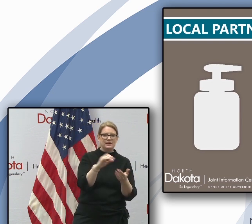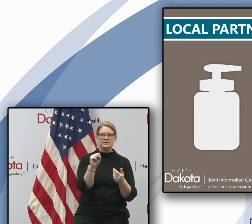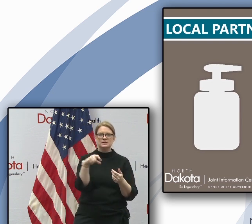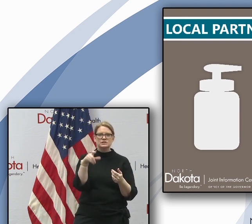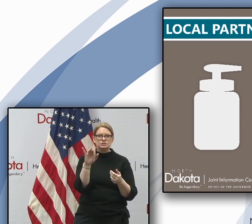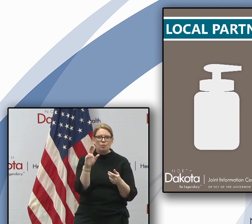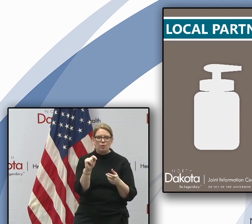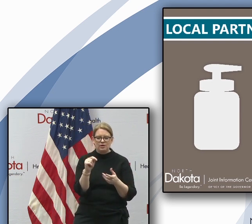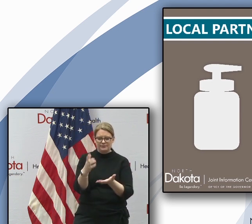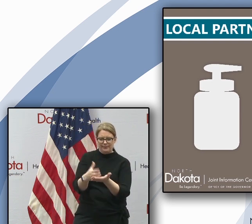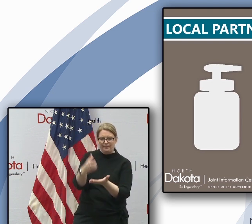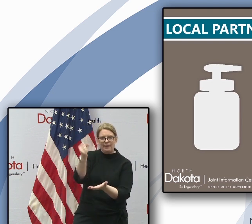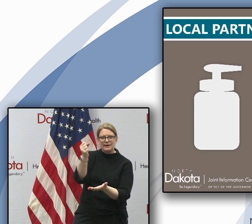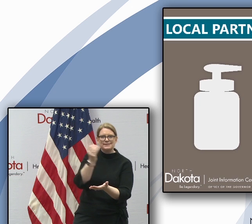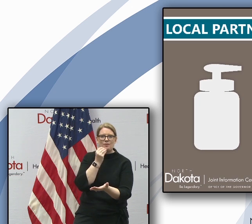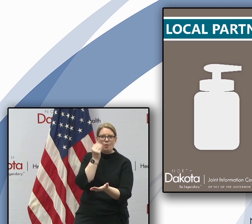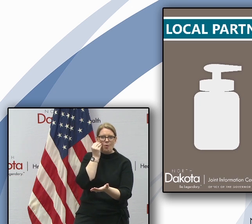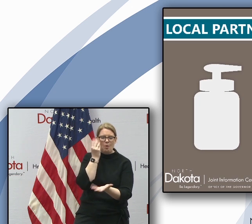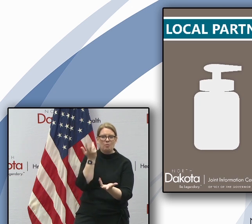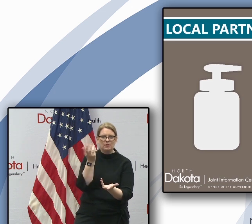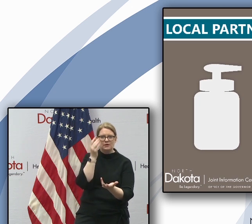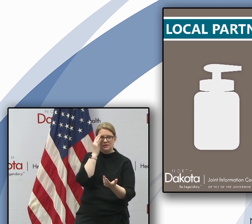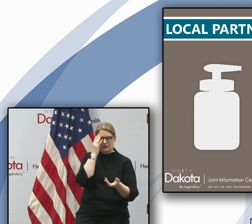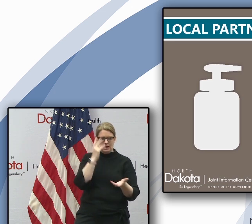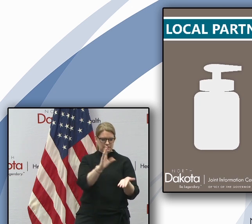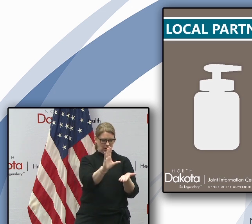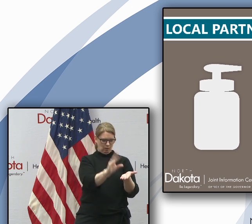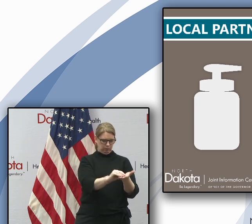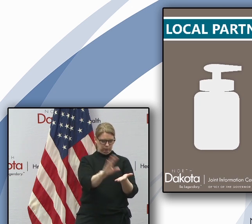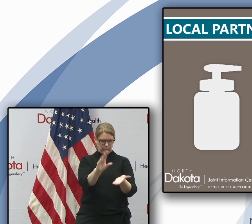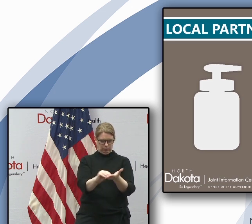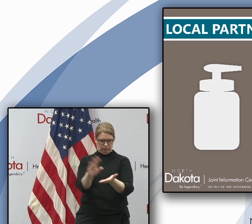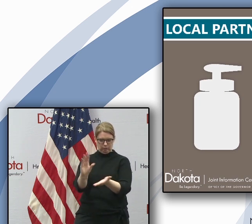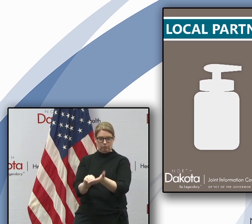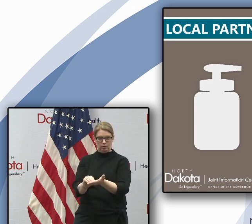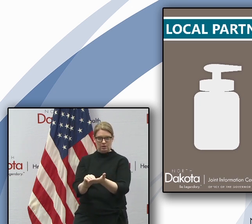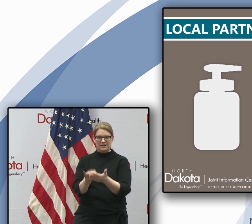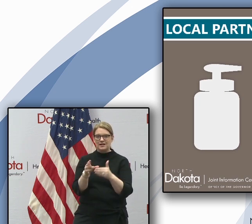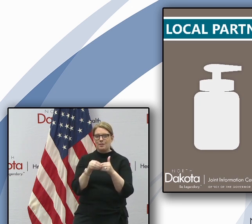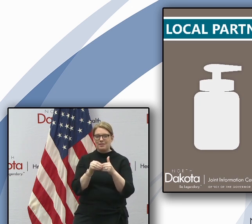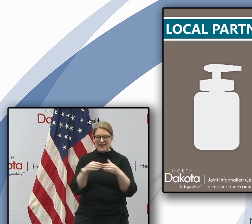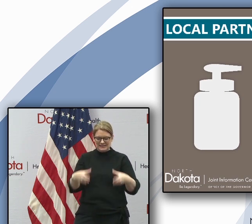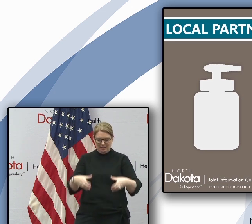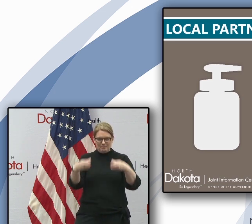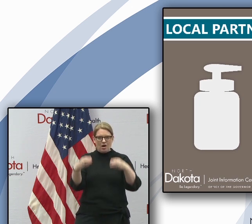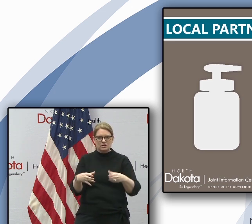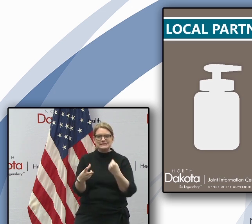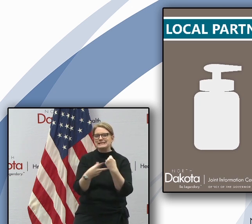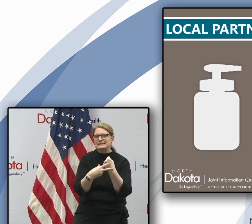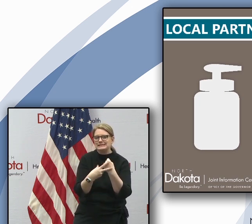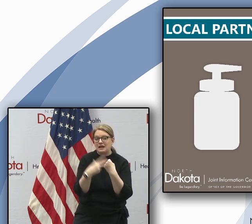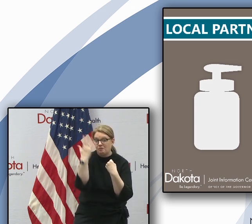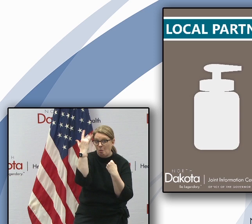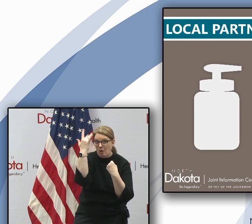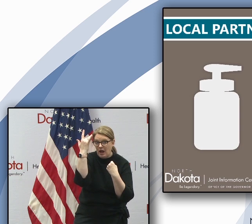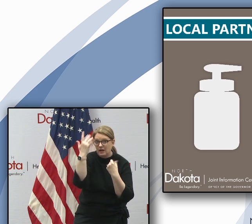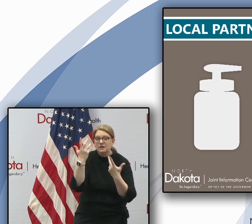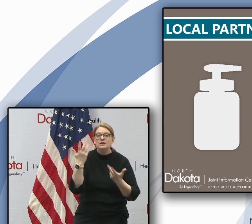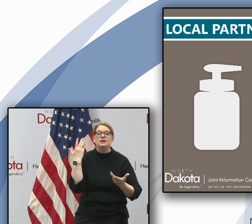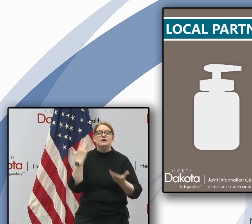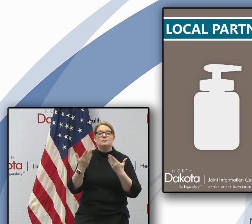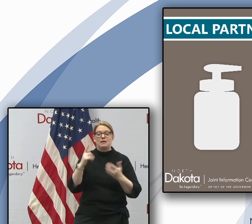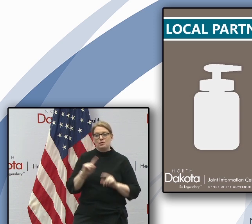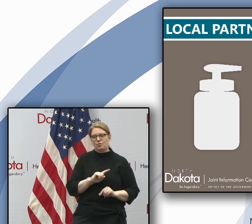nozzles, bottles that you have at home as you burn through those, save your plastic bottles, because we may have a way to have you be able